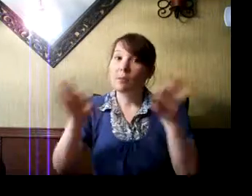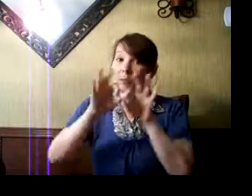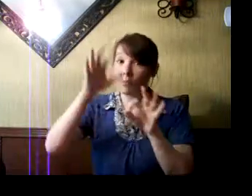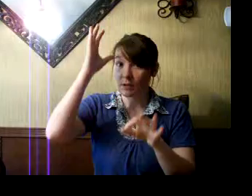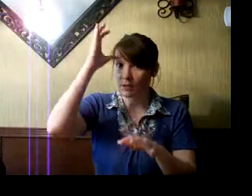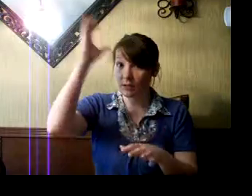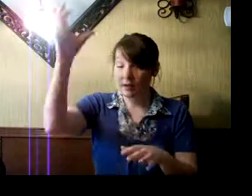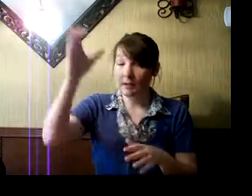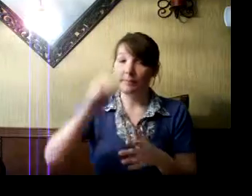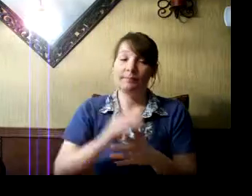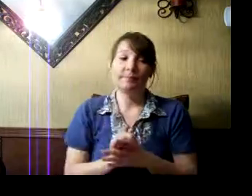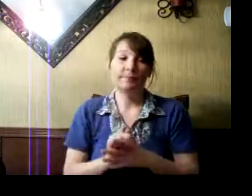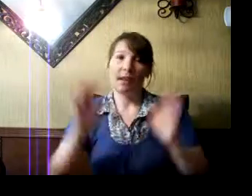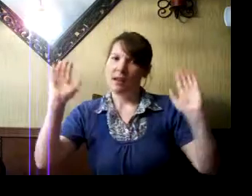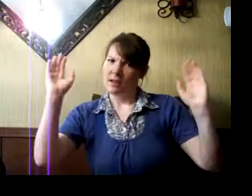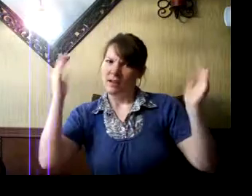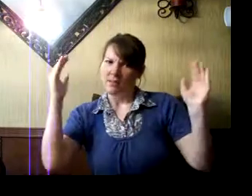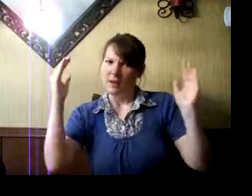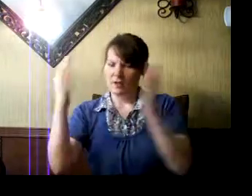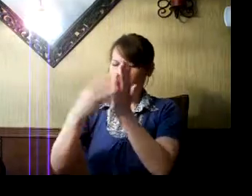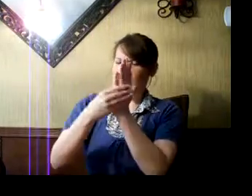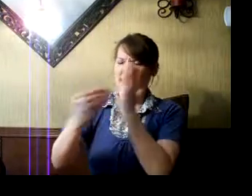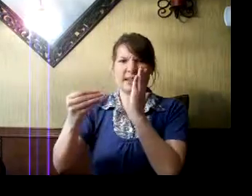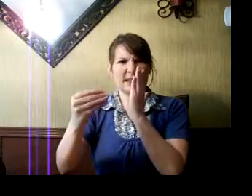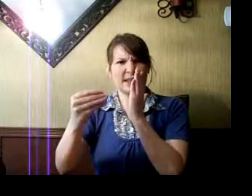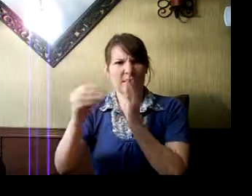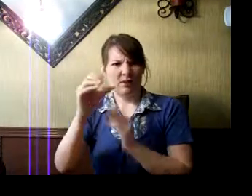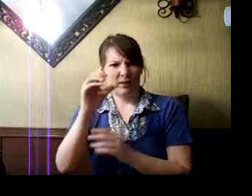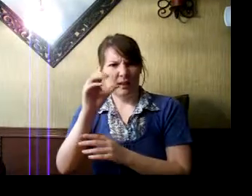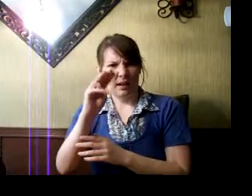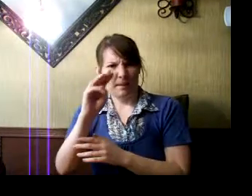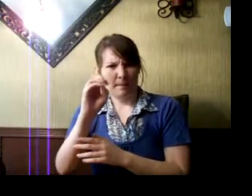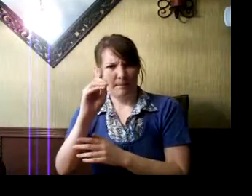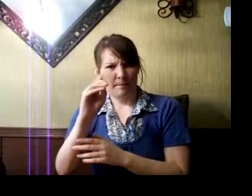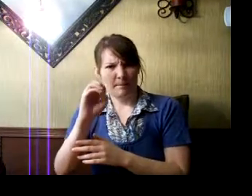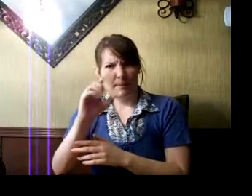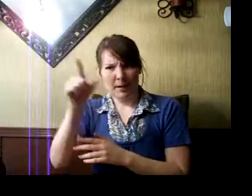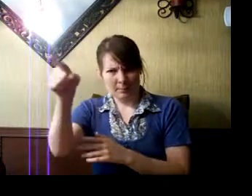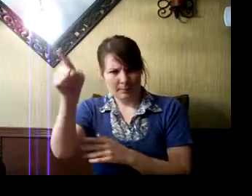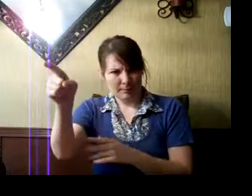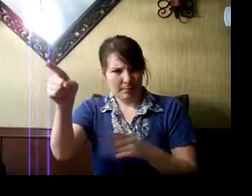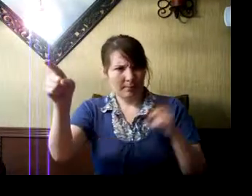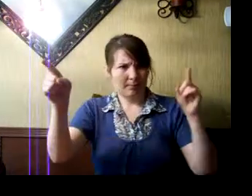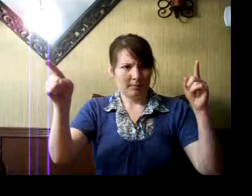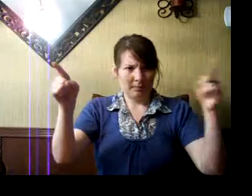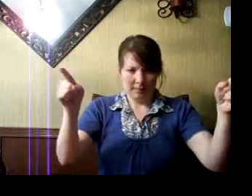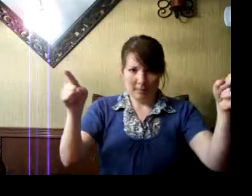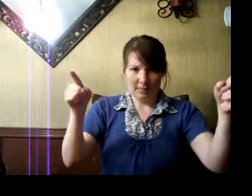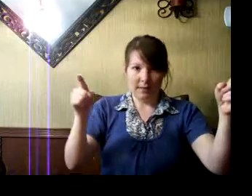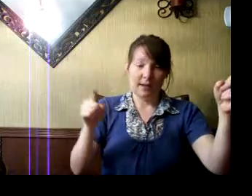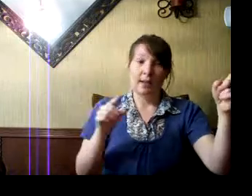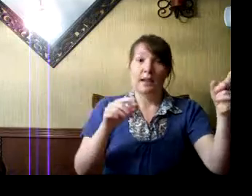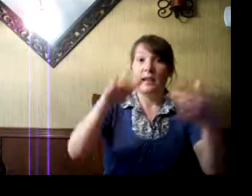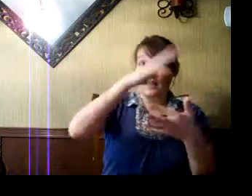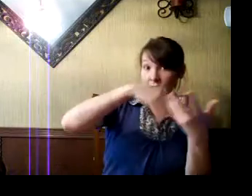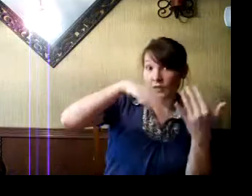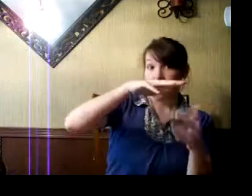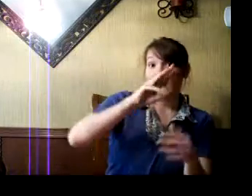skills model, where we identify skills that are important to our particular content area,